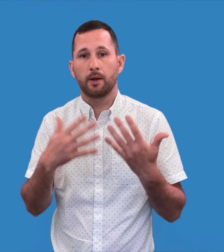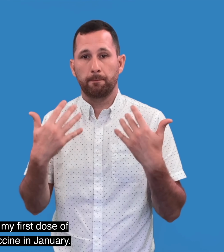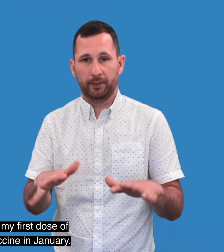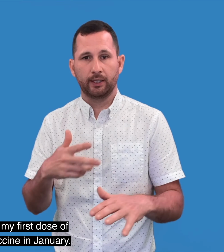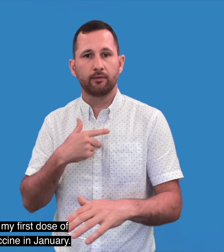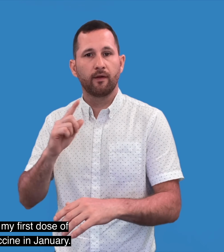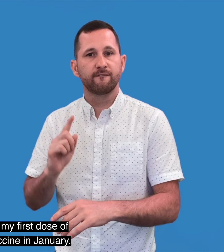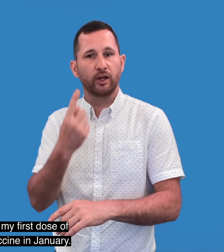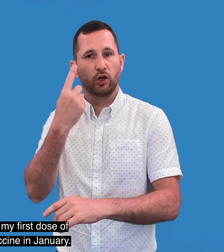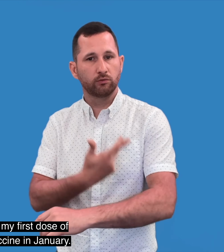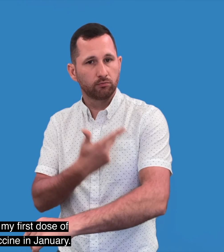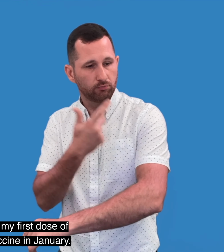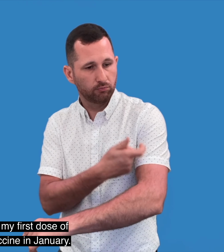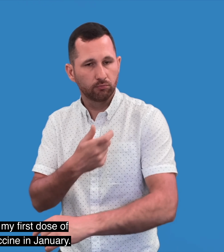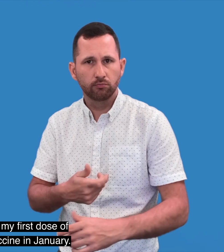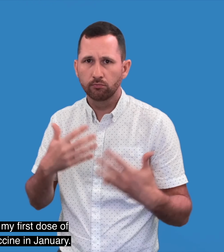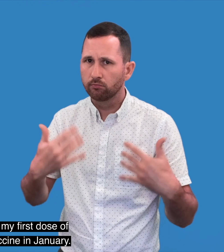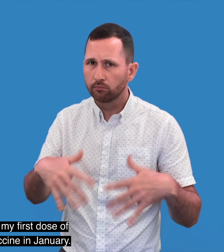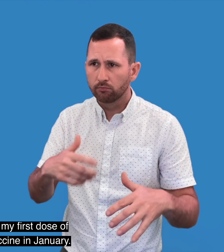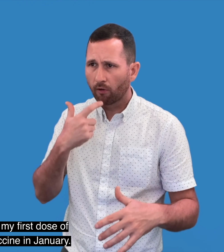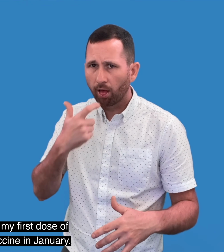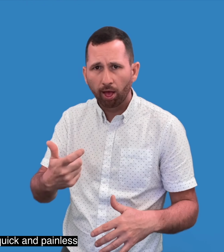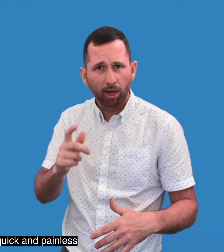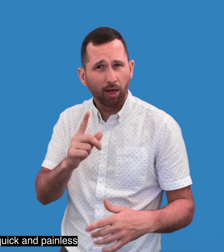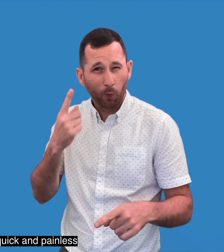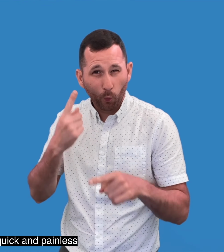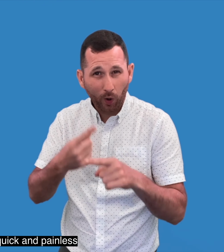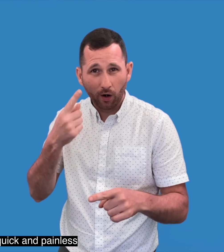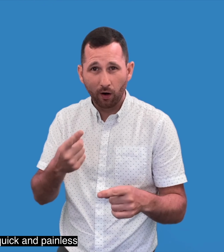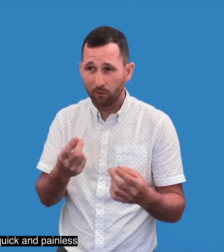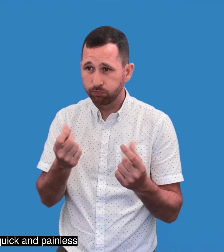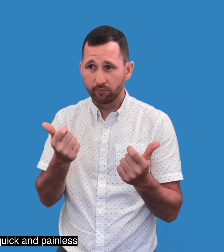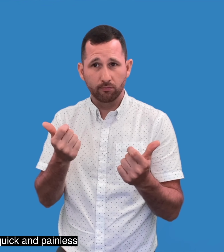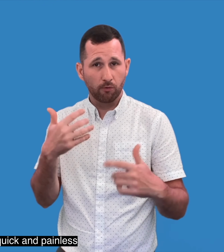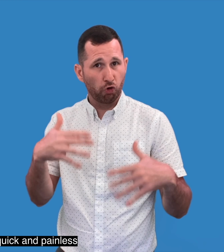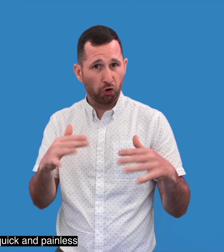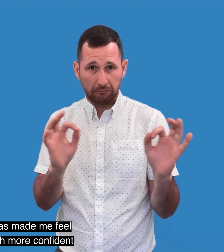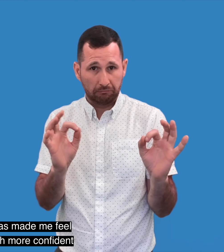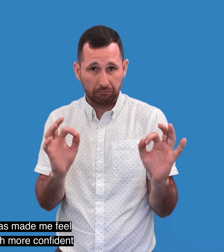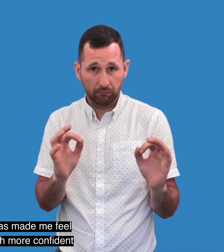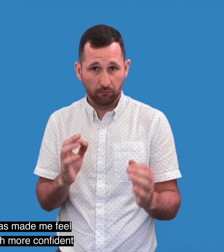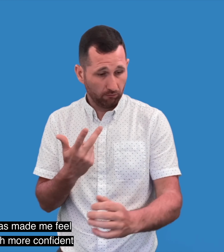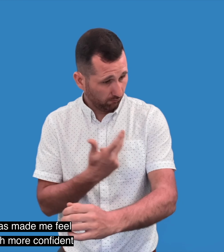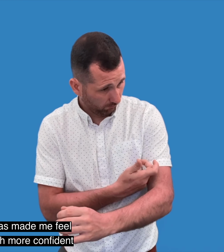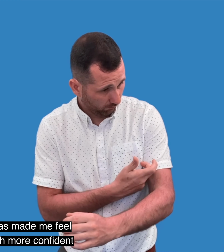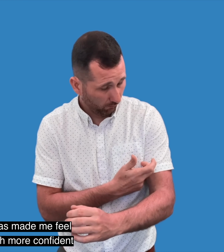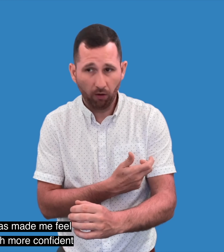I had my first dose of the vaccine in January. It was quick and painless and has made me feel so much more